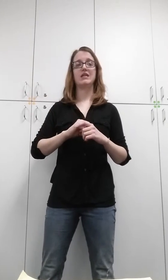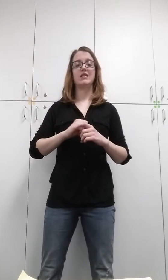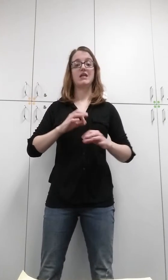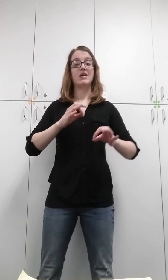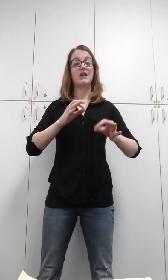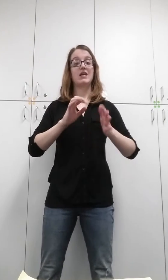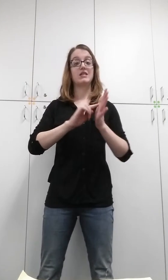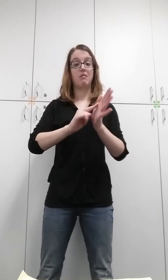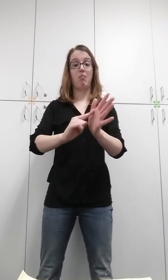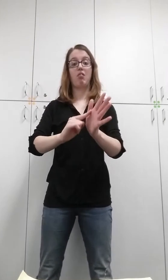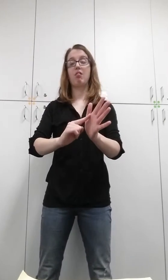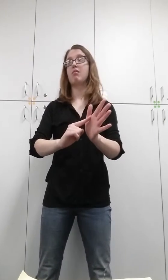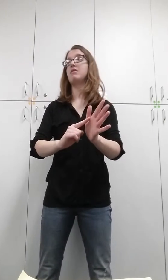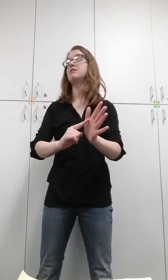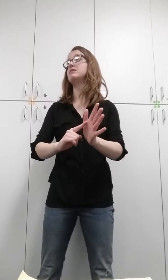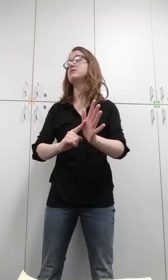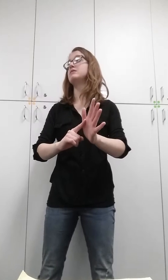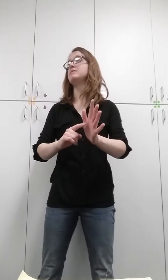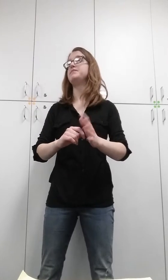here's my clue? Yeah, I've done that before. You've heard this joke.